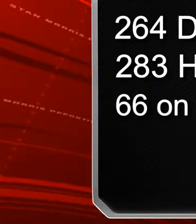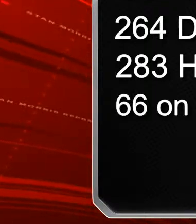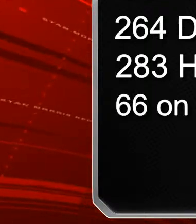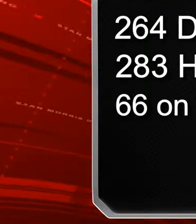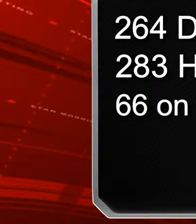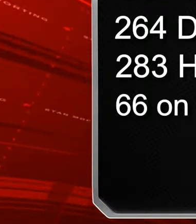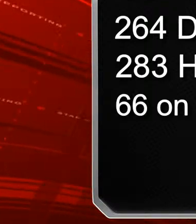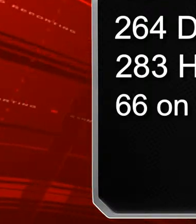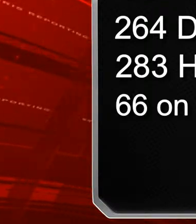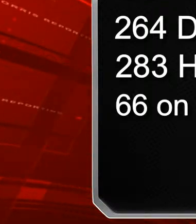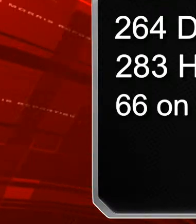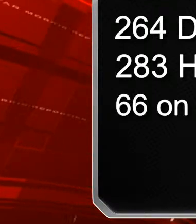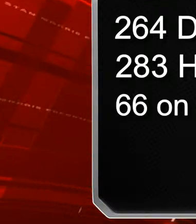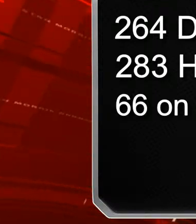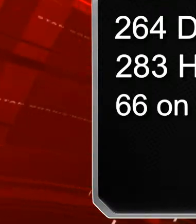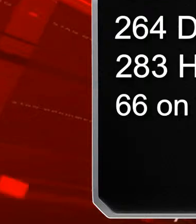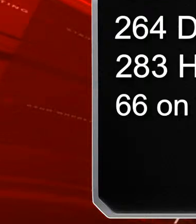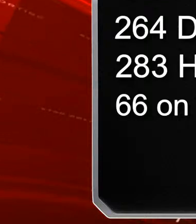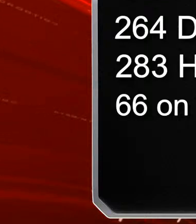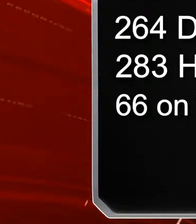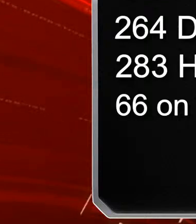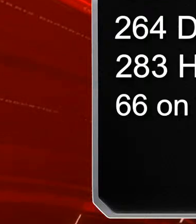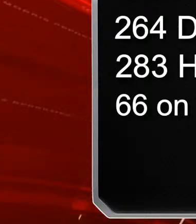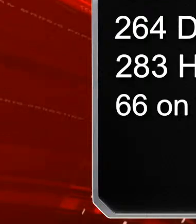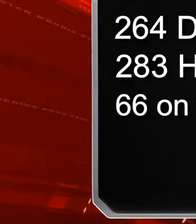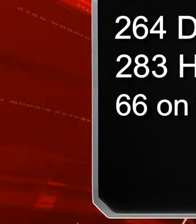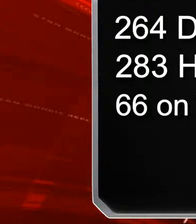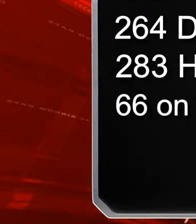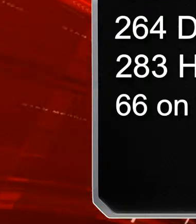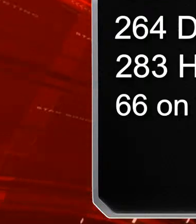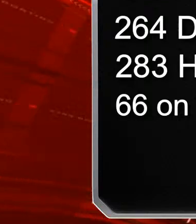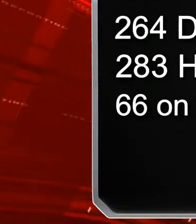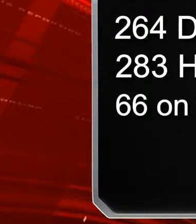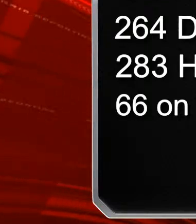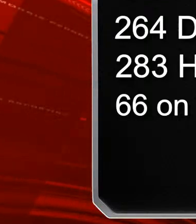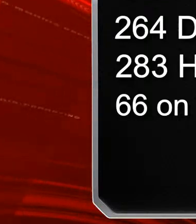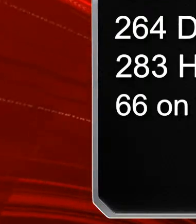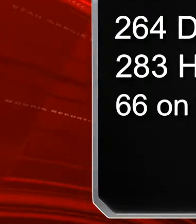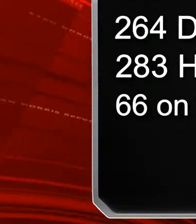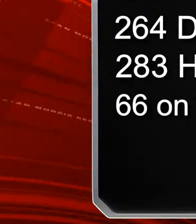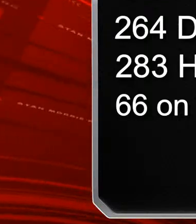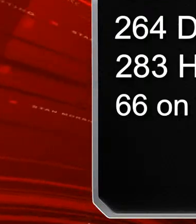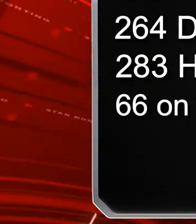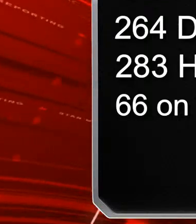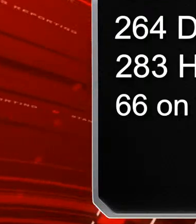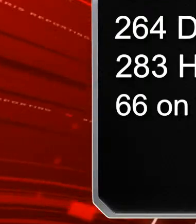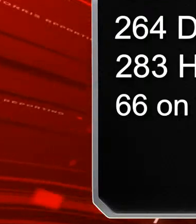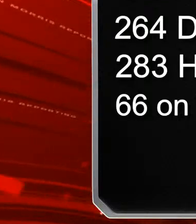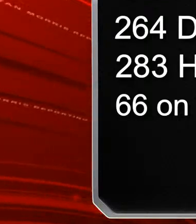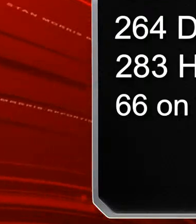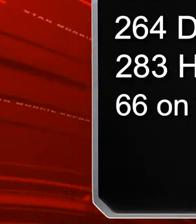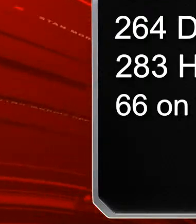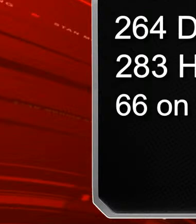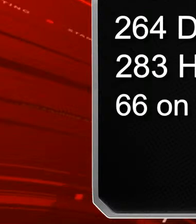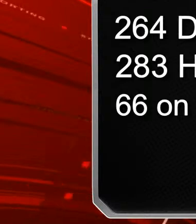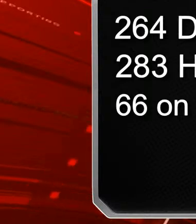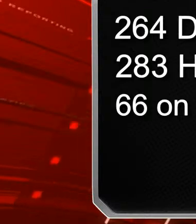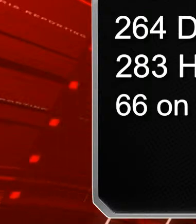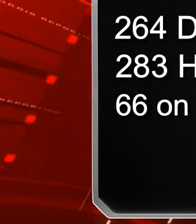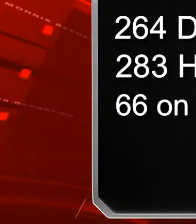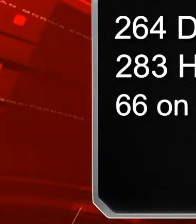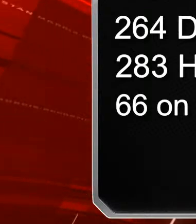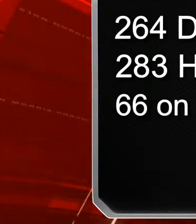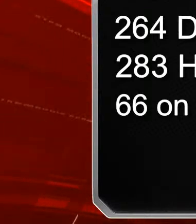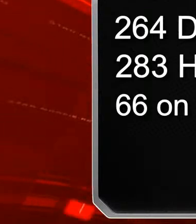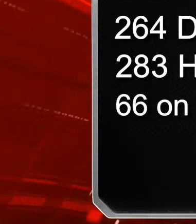significant problem. If the cumulative number goes up, it's more difficult to gauge whether or not more people are getting over it or not. It's